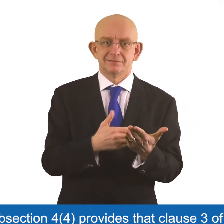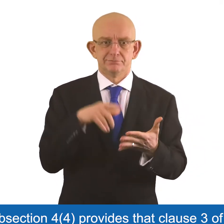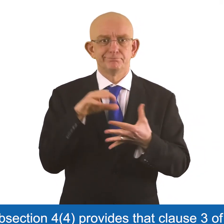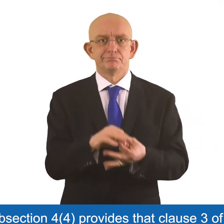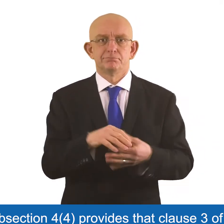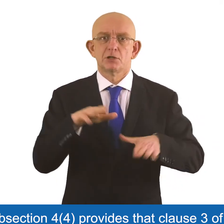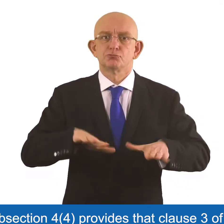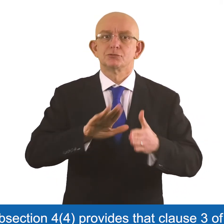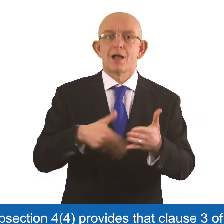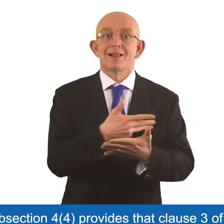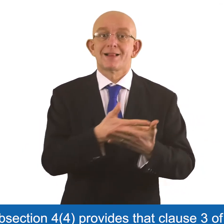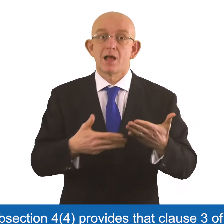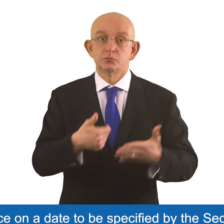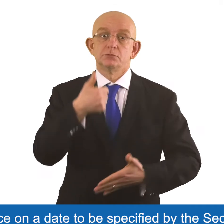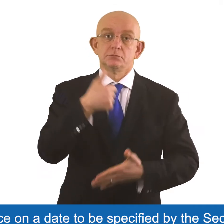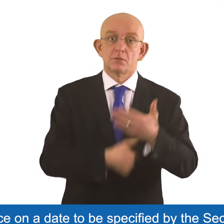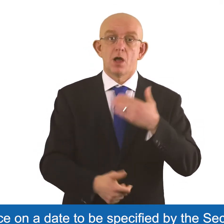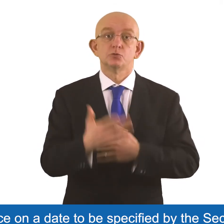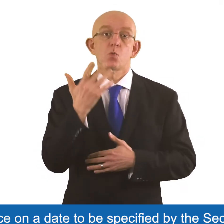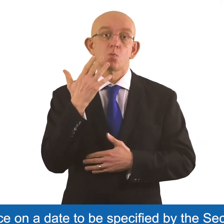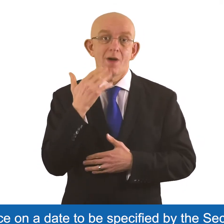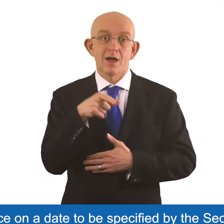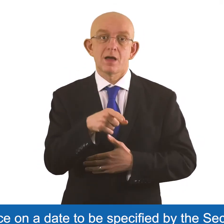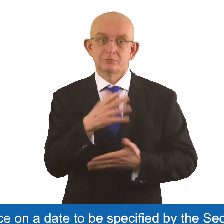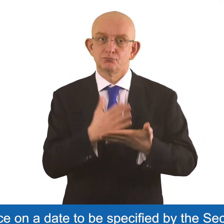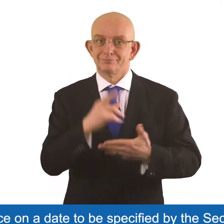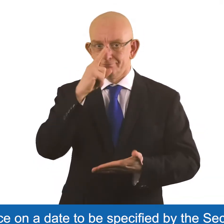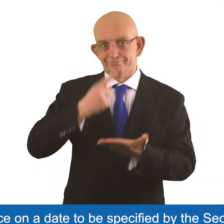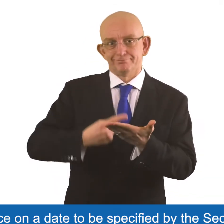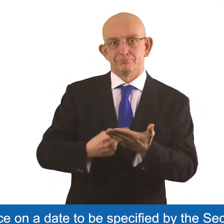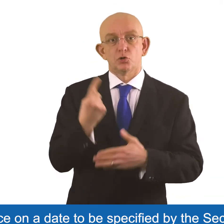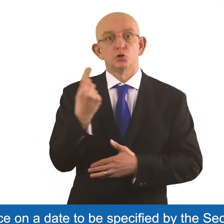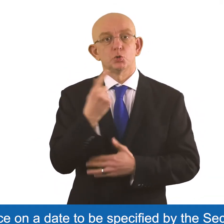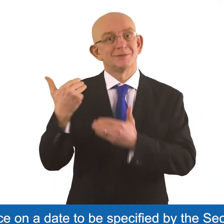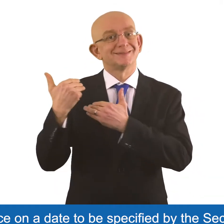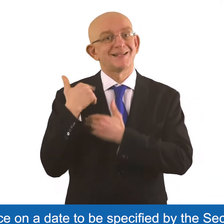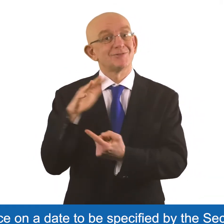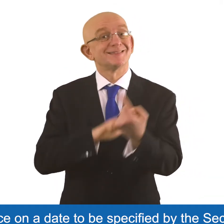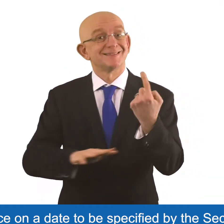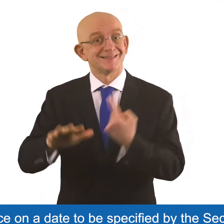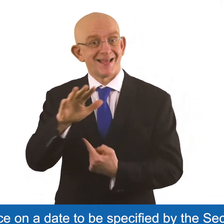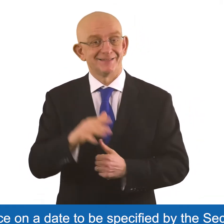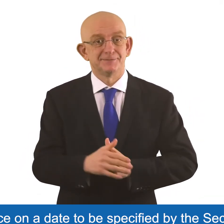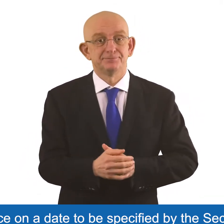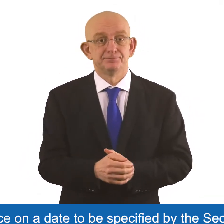on the use of British Sign Language, close brackets, comes into force on a date to be specified by the Secretary of